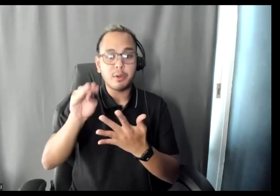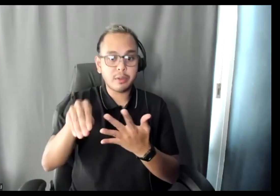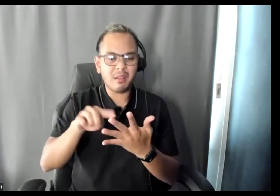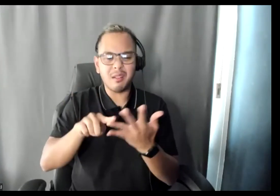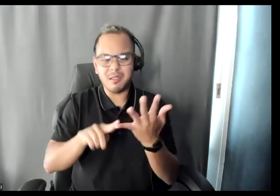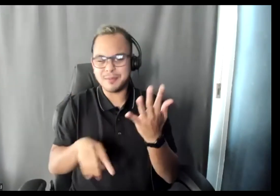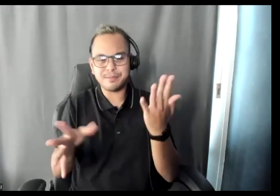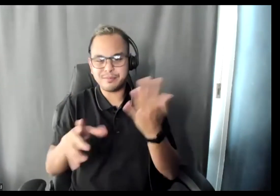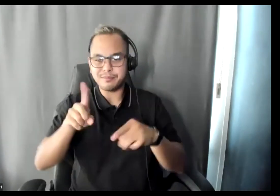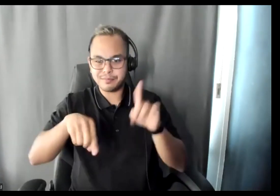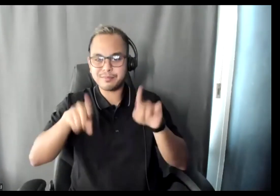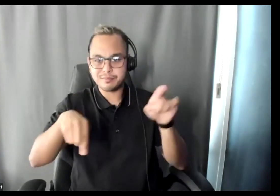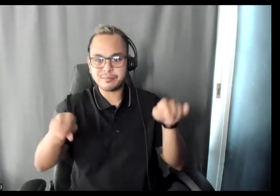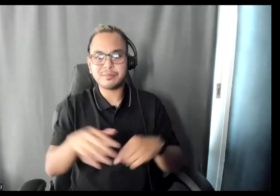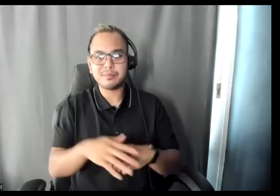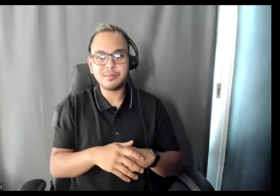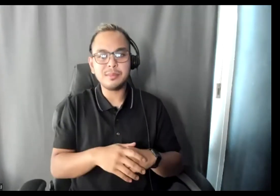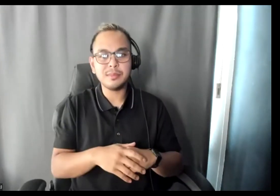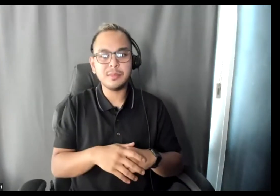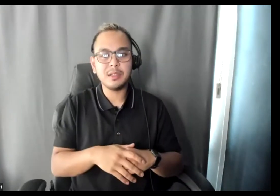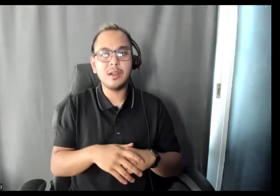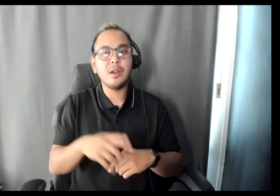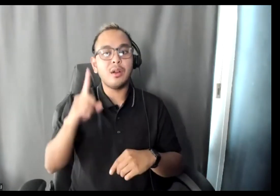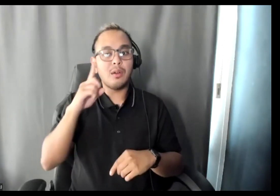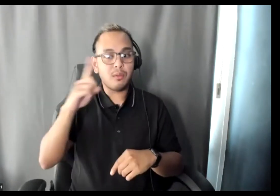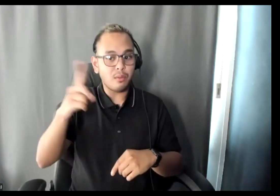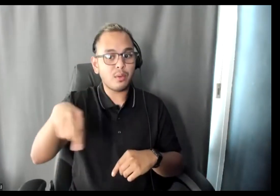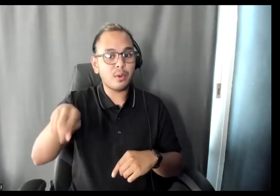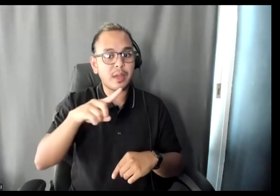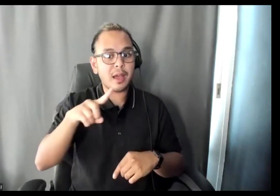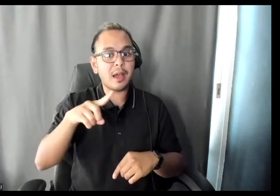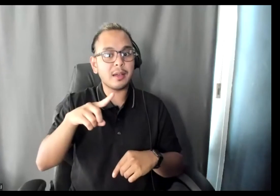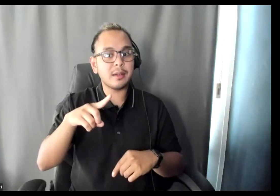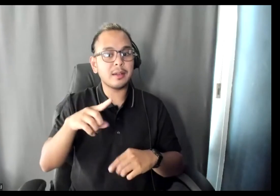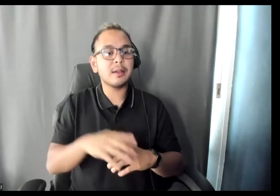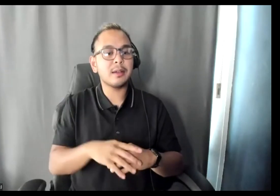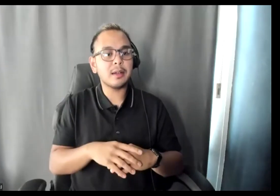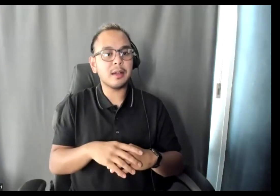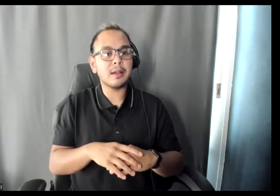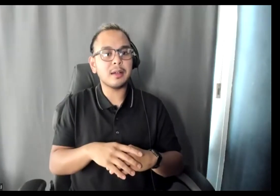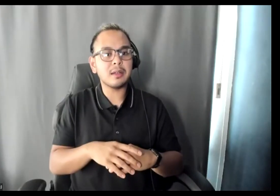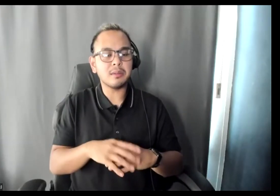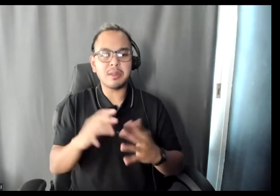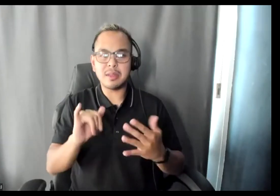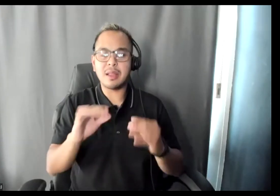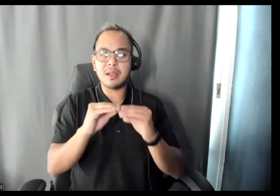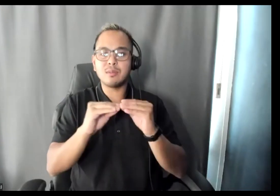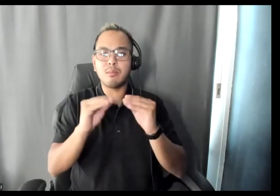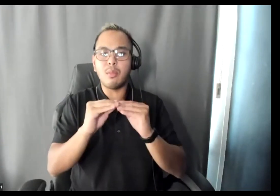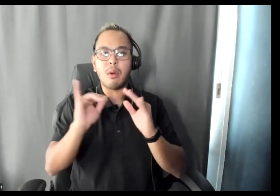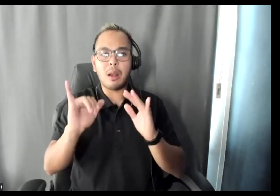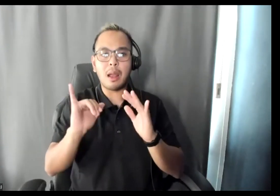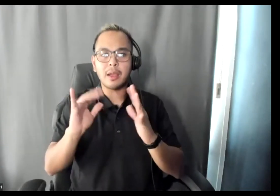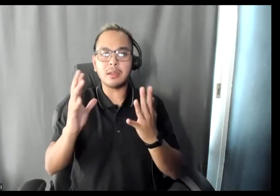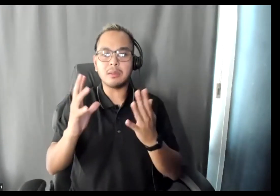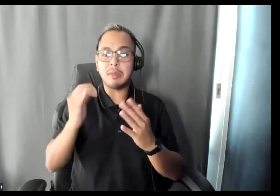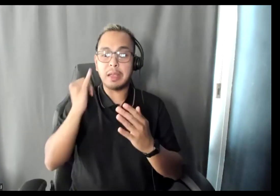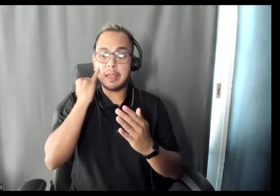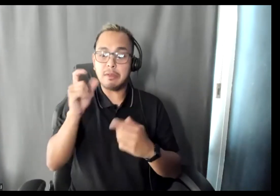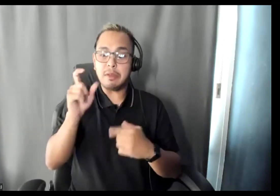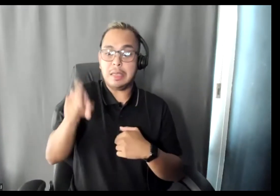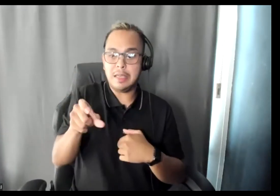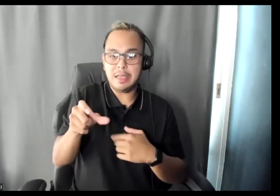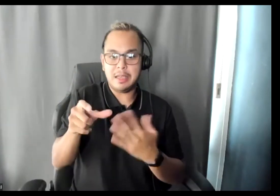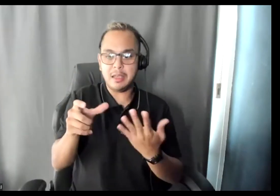pretty easy to do, but it does need to be done, at least at the moment, sort of on an ad hoc basis. But if there's huge demand, we can